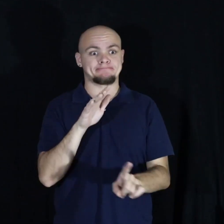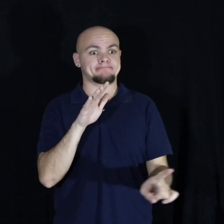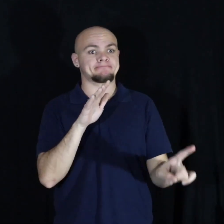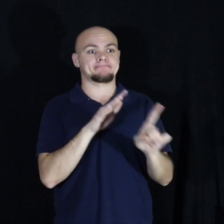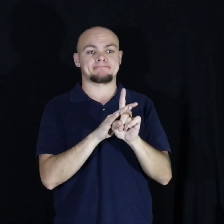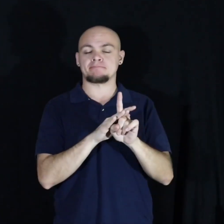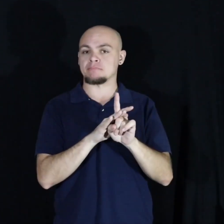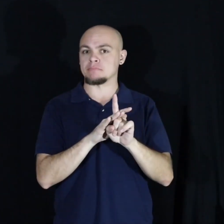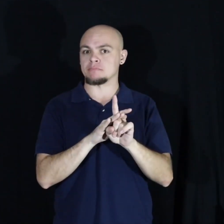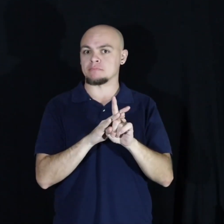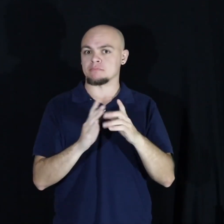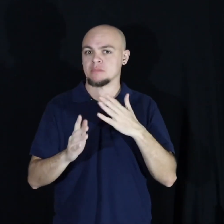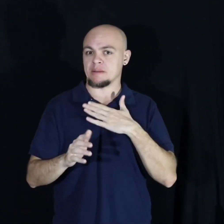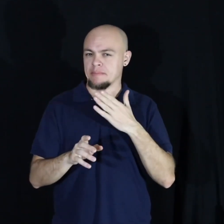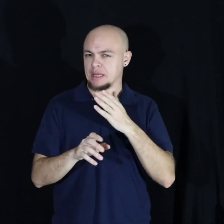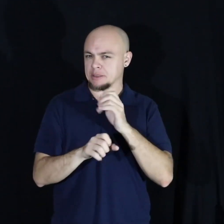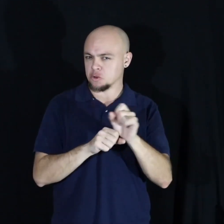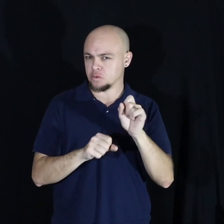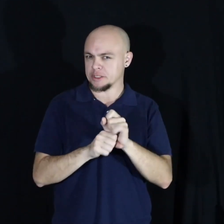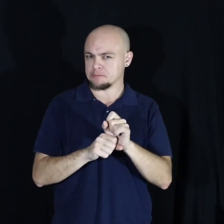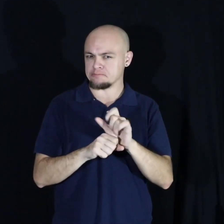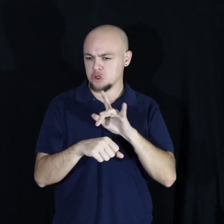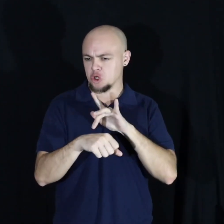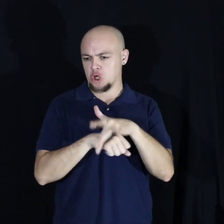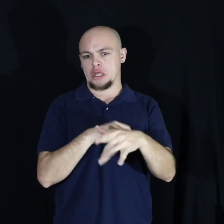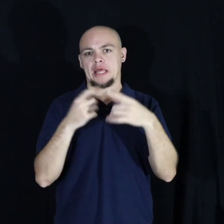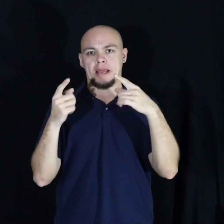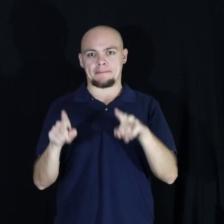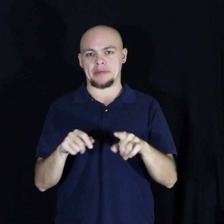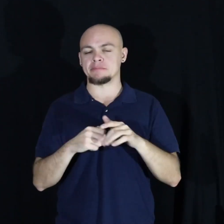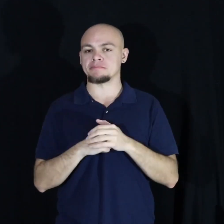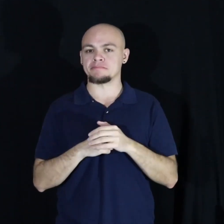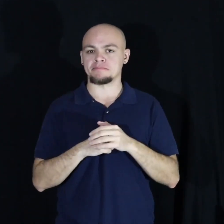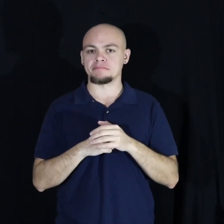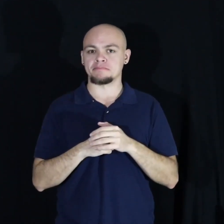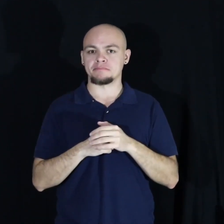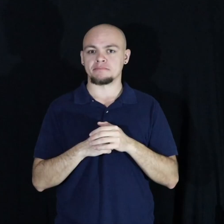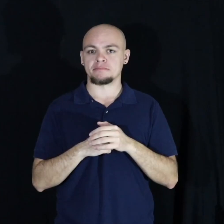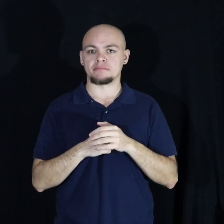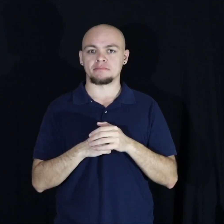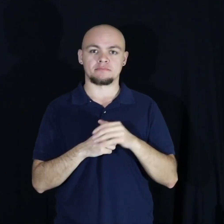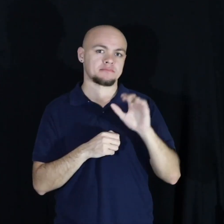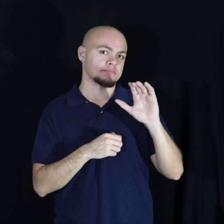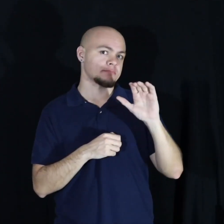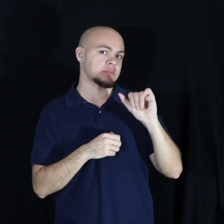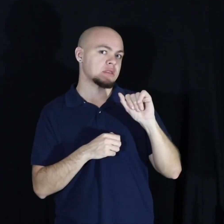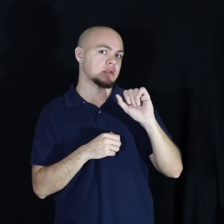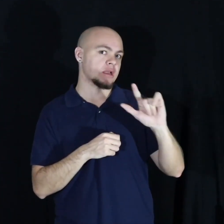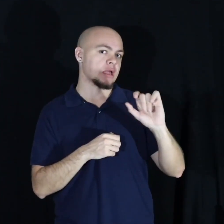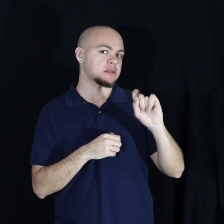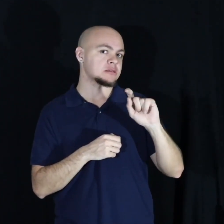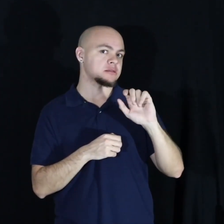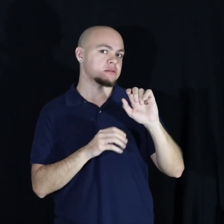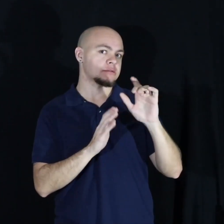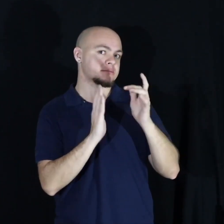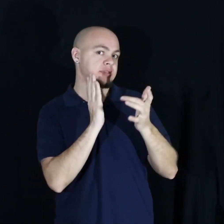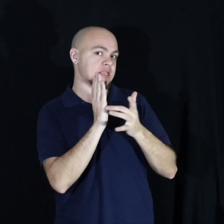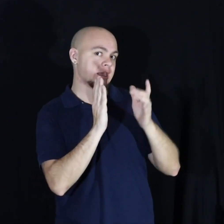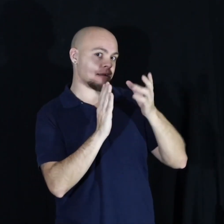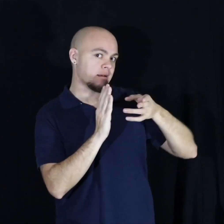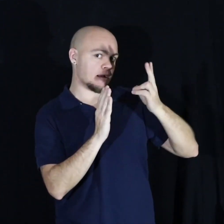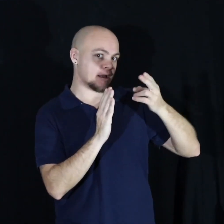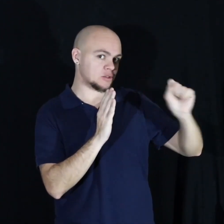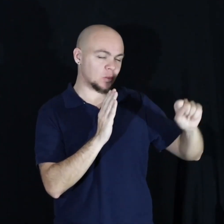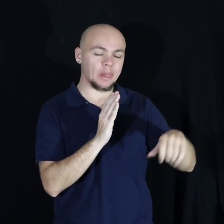occurred extremely early in my career. After graduating from Cass Tech High, I was employed at